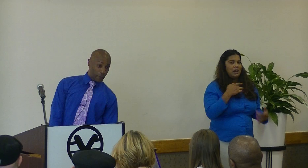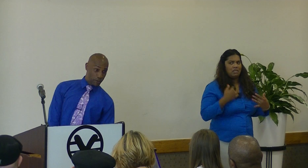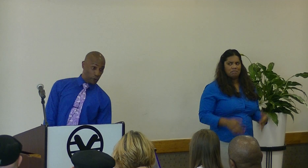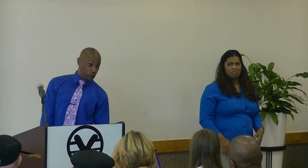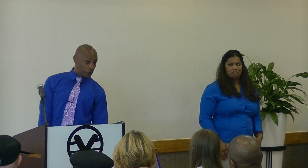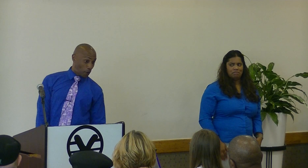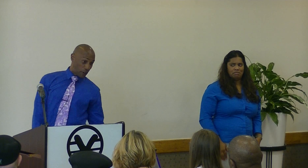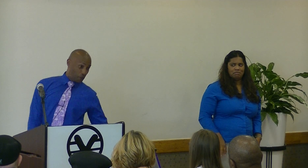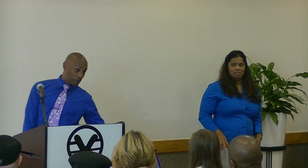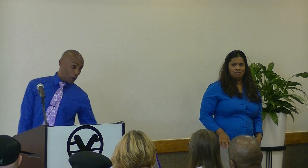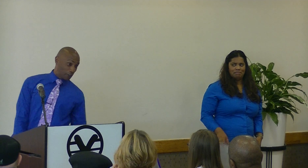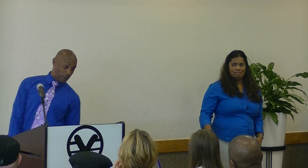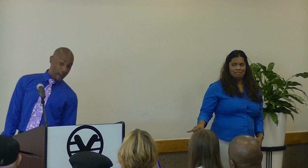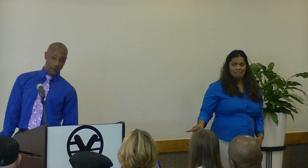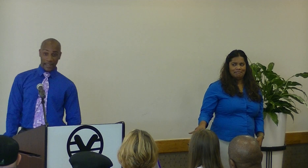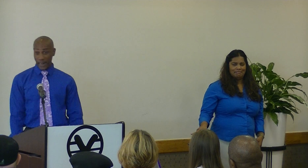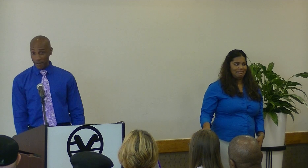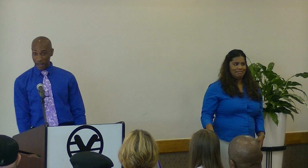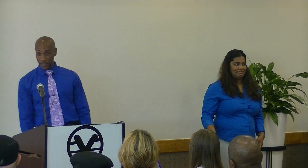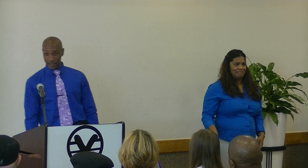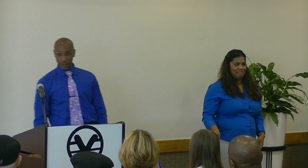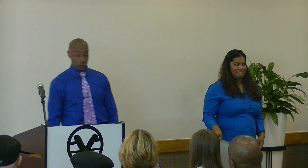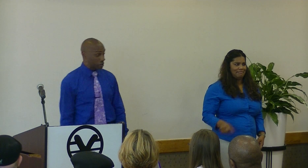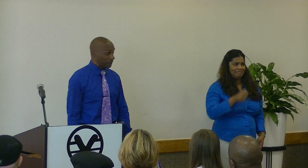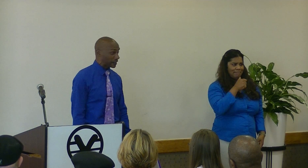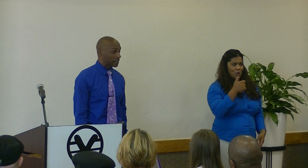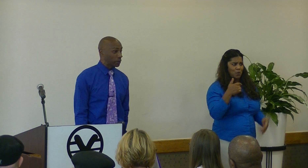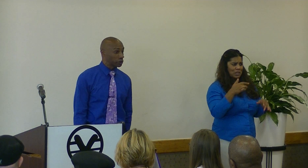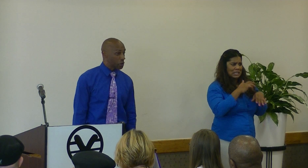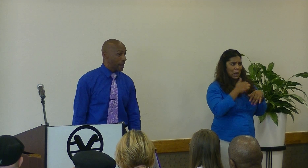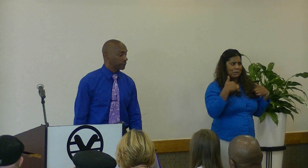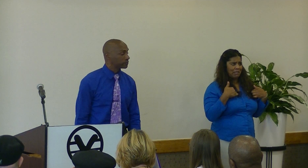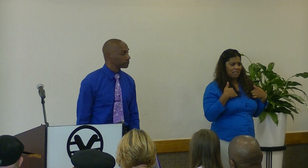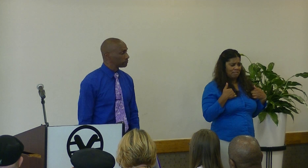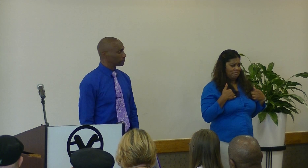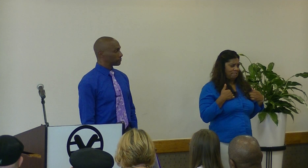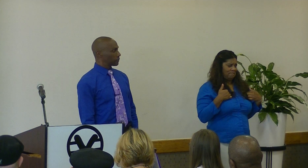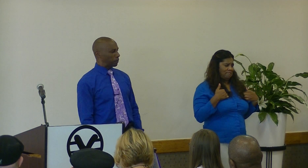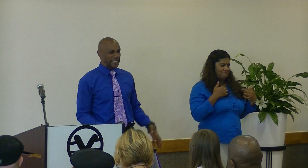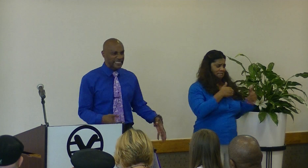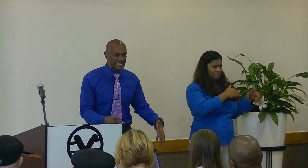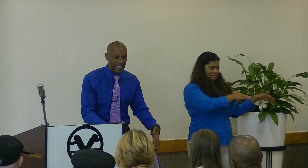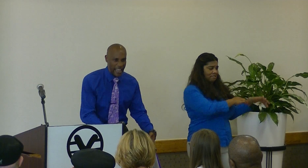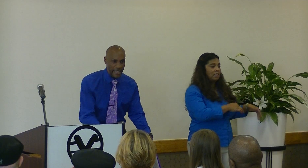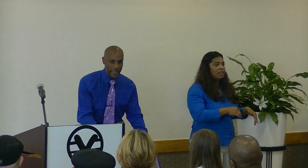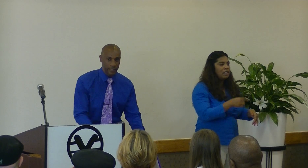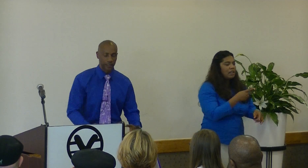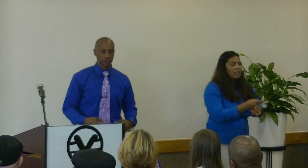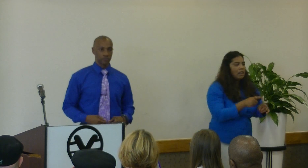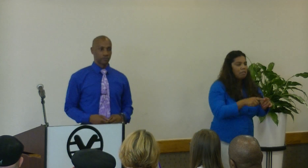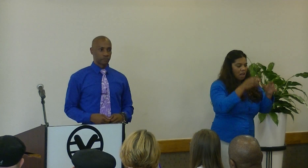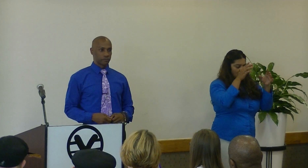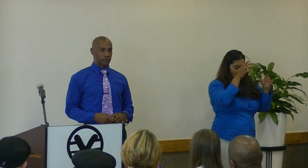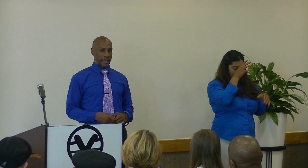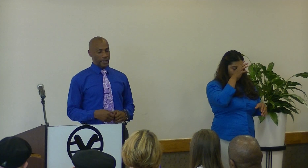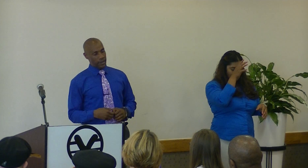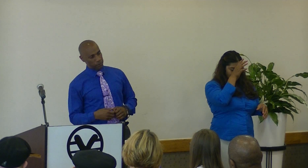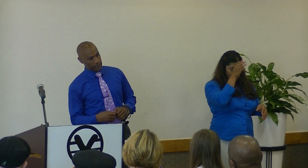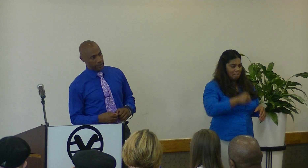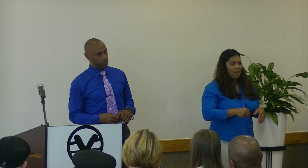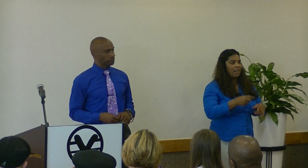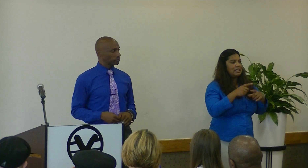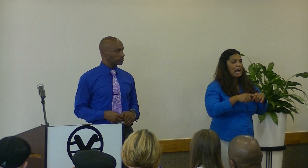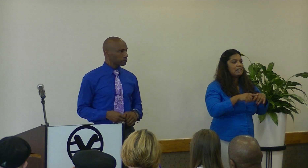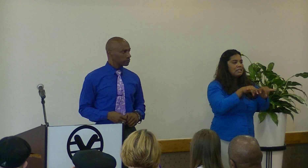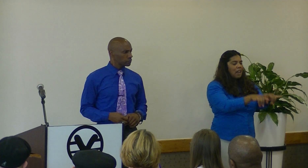Knowing that if we move too far, they're going to fall on the ground. We're like, that ain't my business. We should go sleep on the train. But he stayed and let